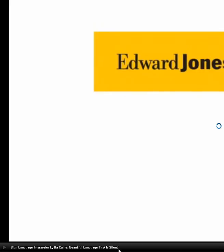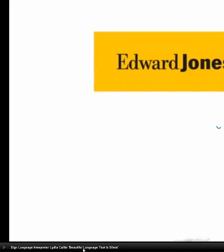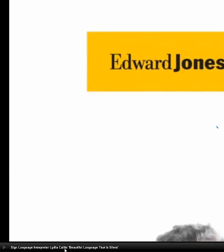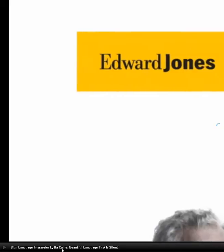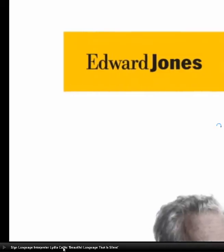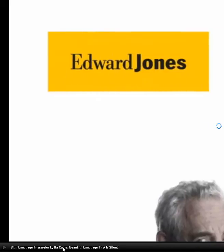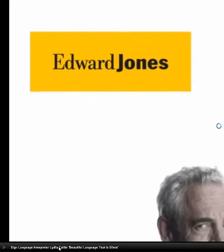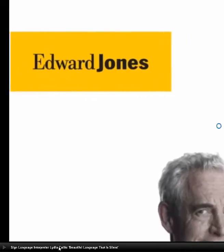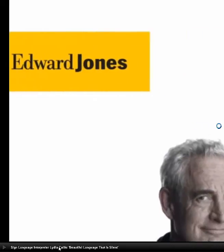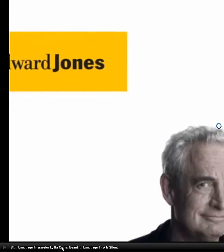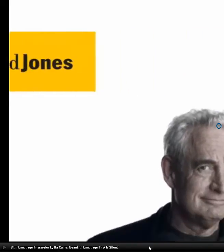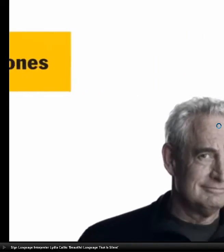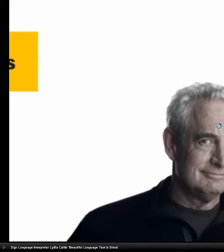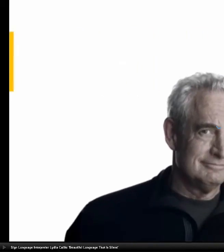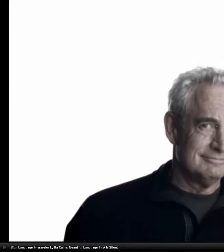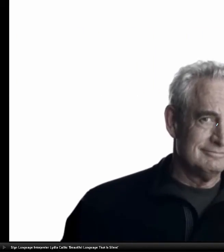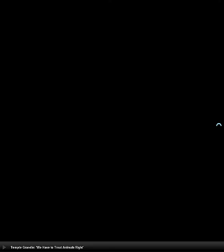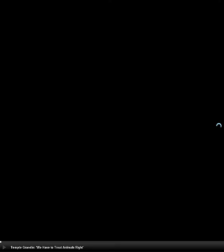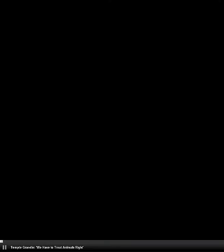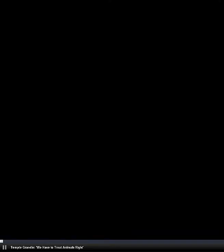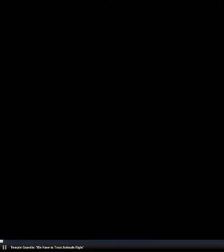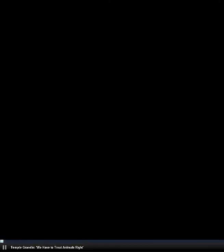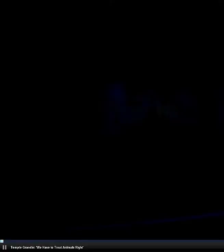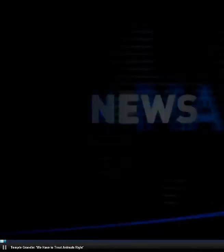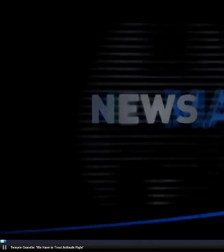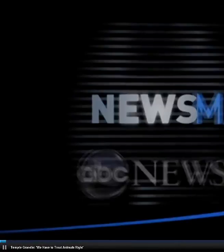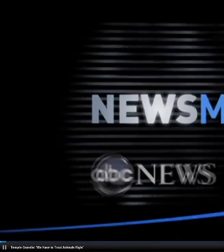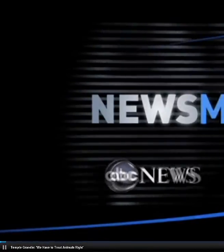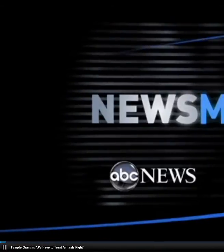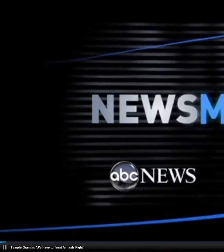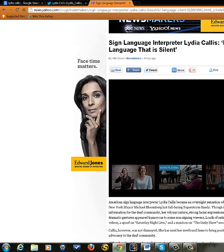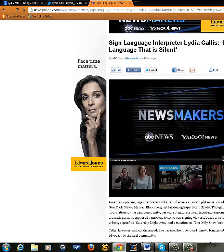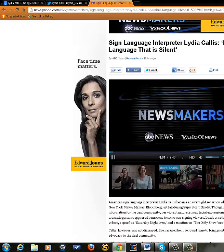If you have the nerve to believe your financial advisor.